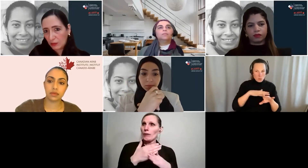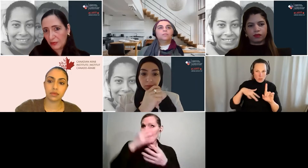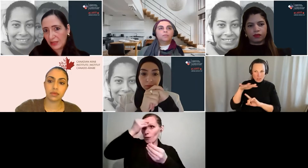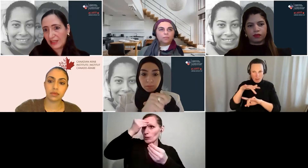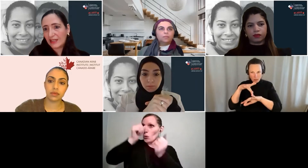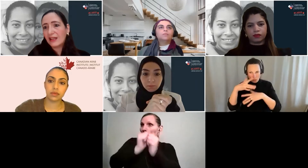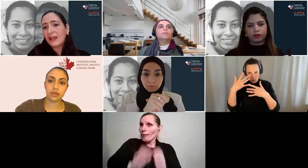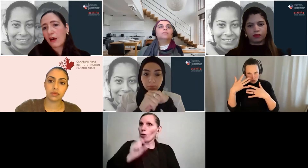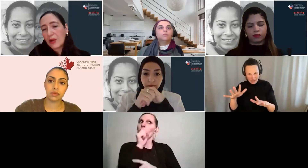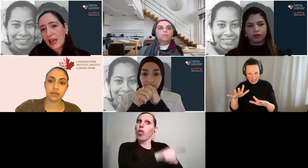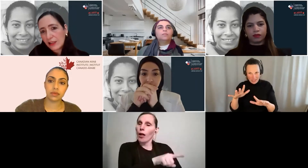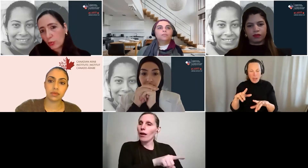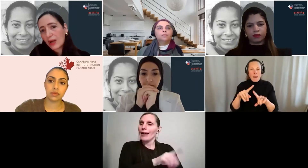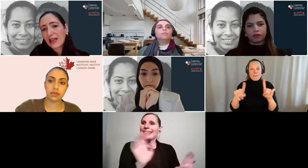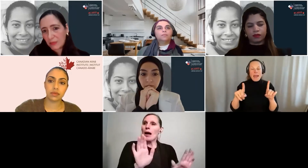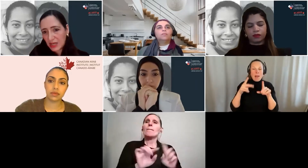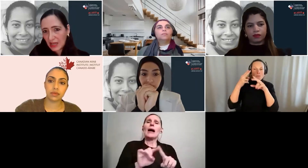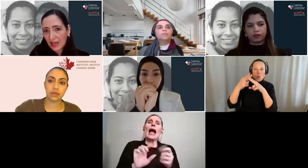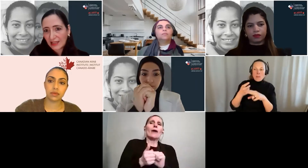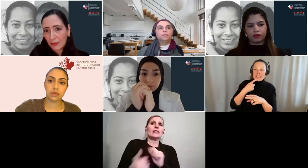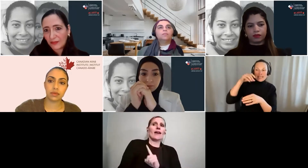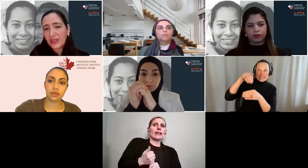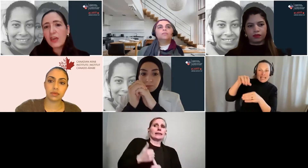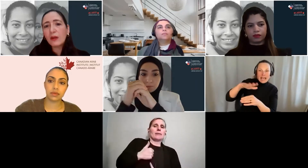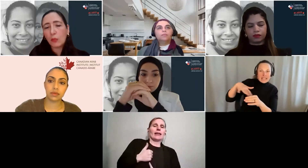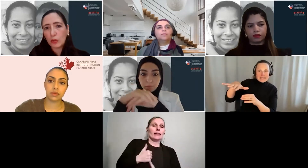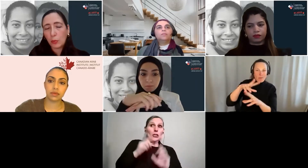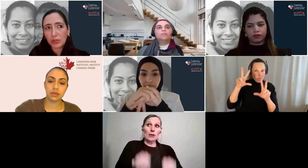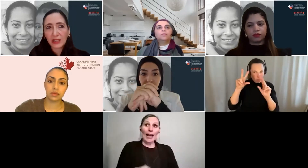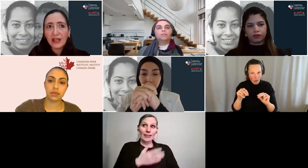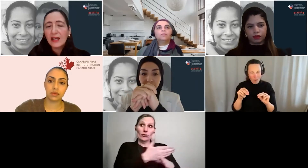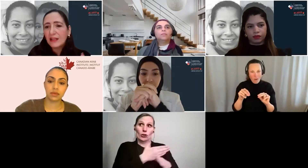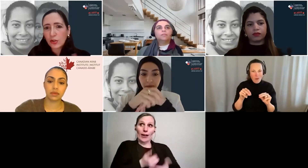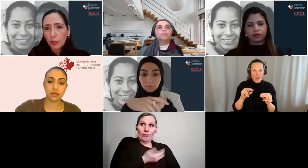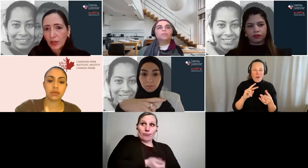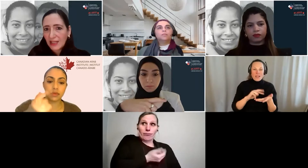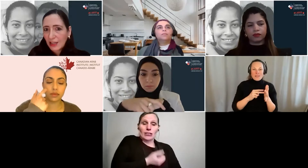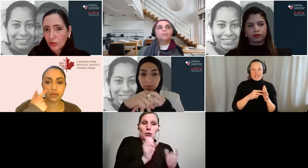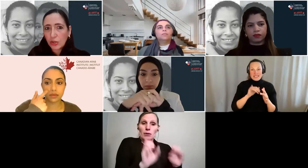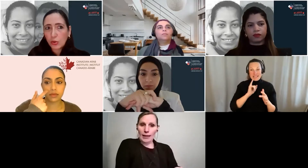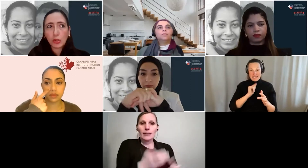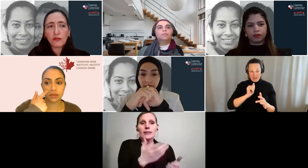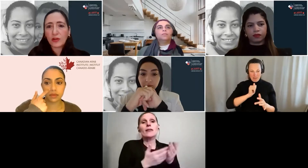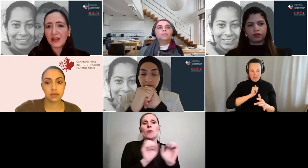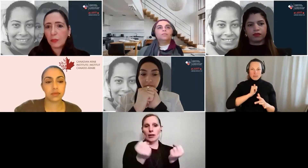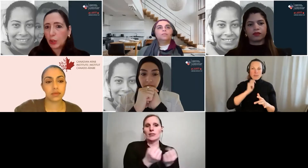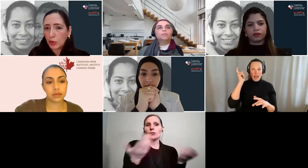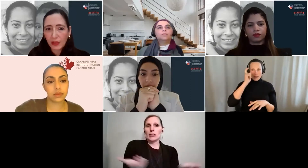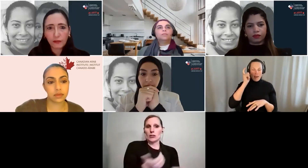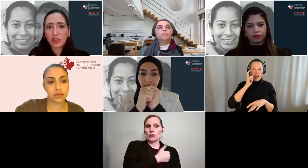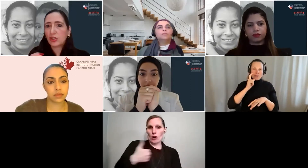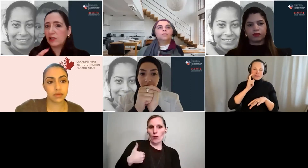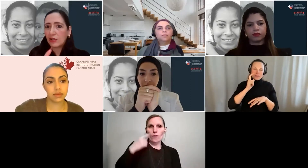personal experiences that are related to what is happening in that assignment. Even more important, there are some organizations in Toronto, for example,